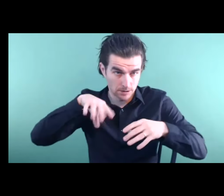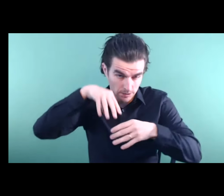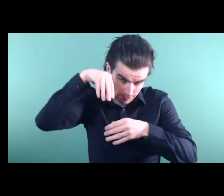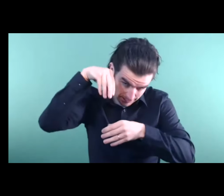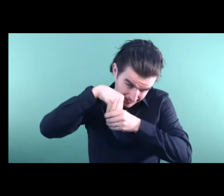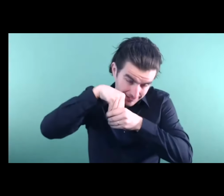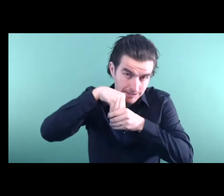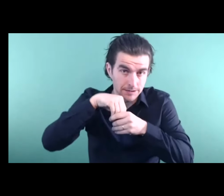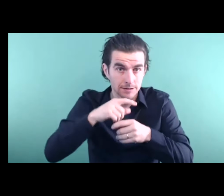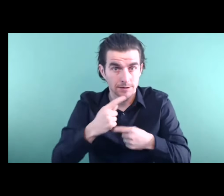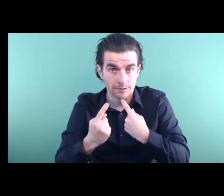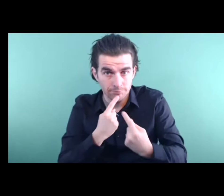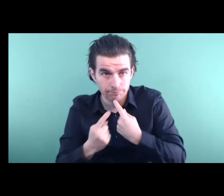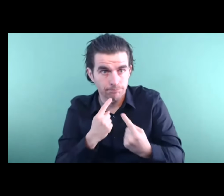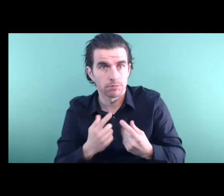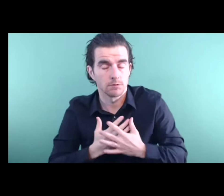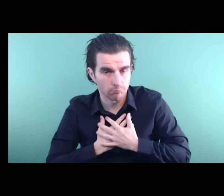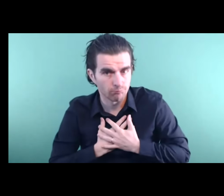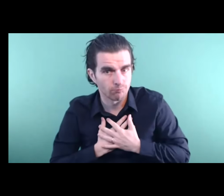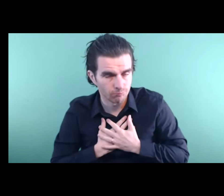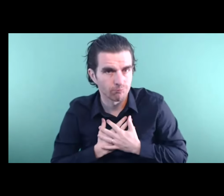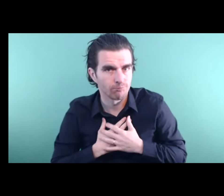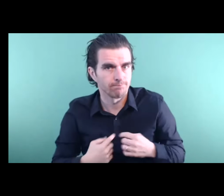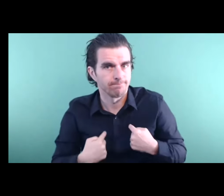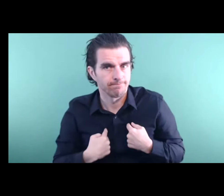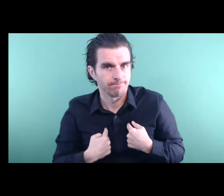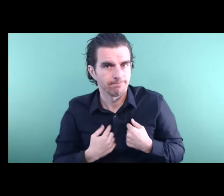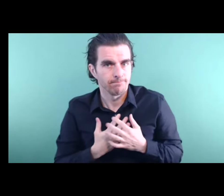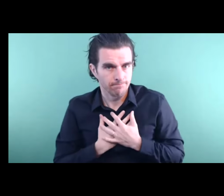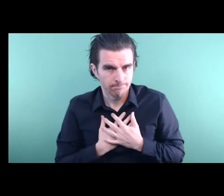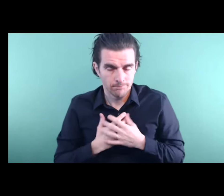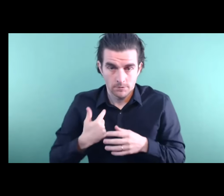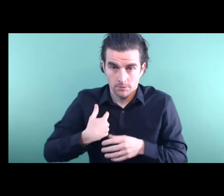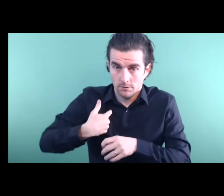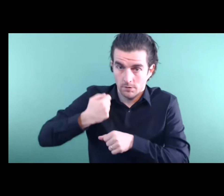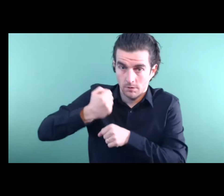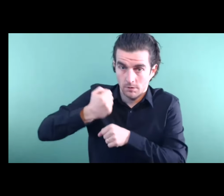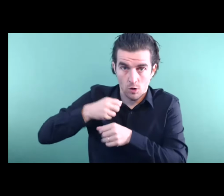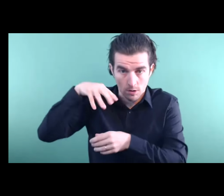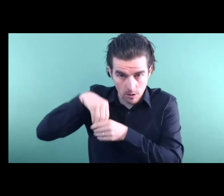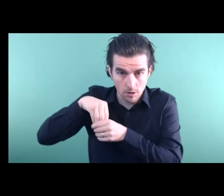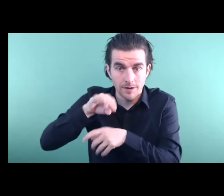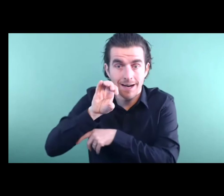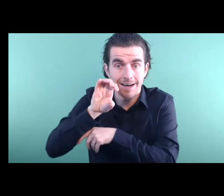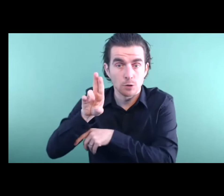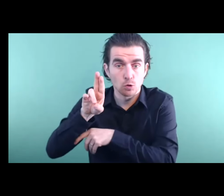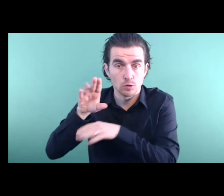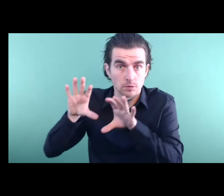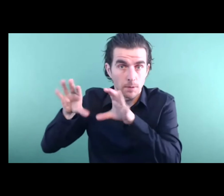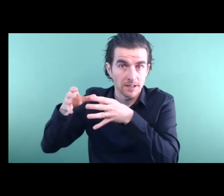EU Commission, who have tight timelines, working with Mark in the Cabinet Office, much tighter